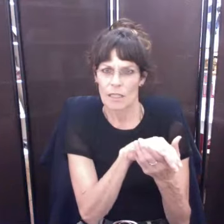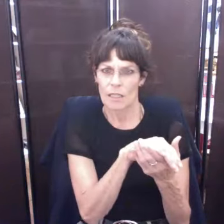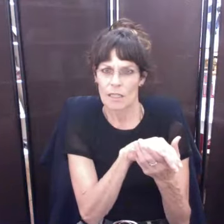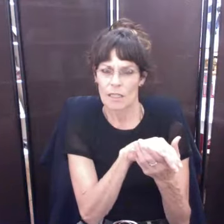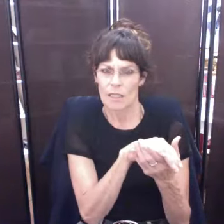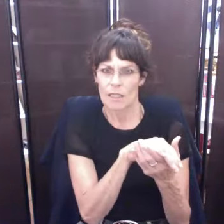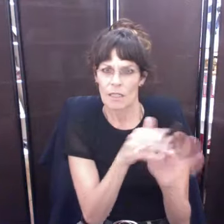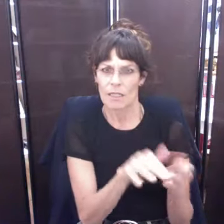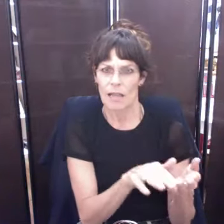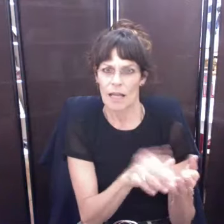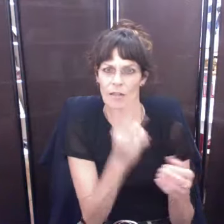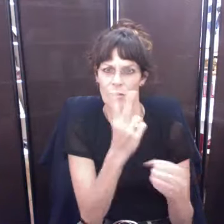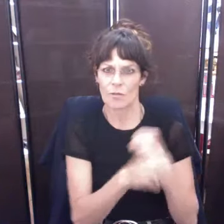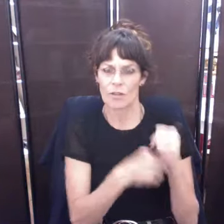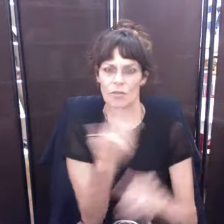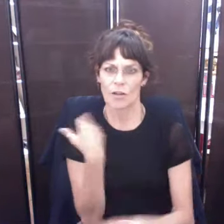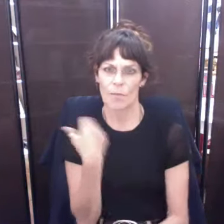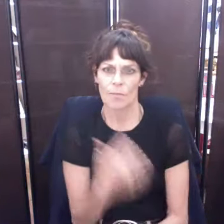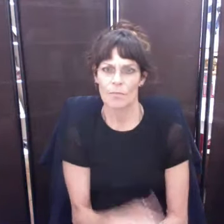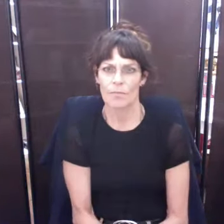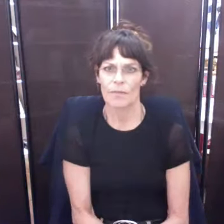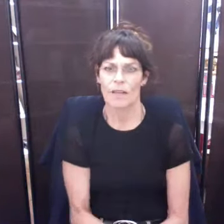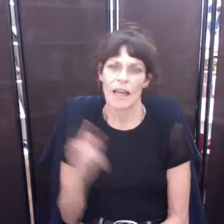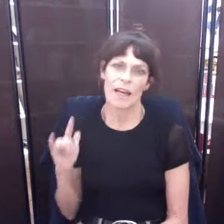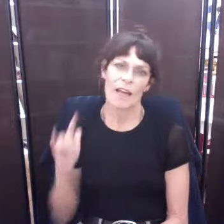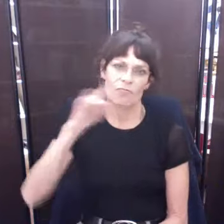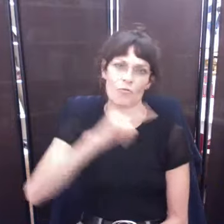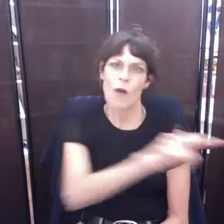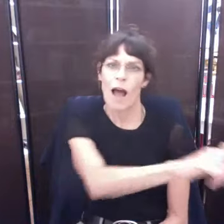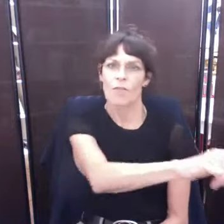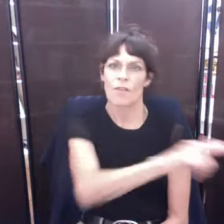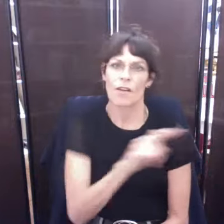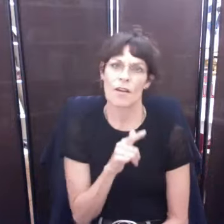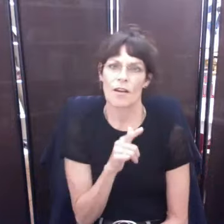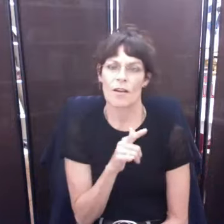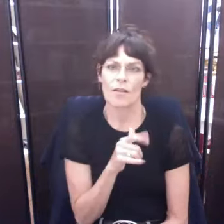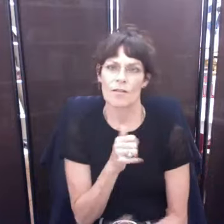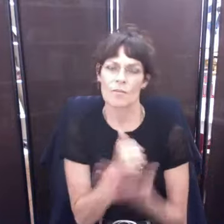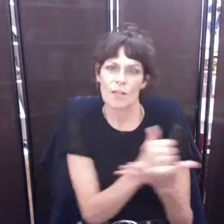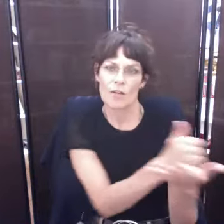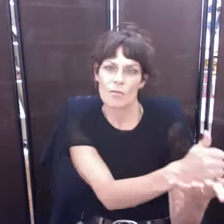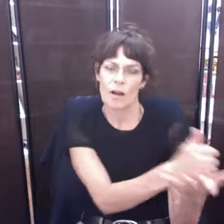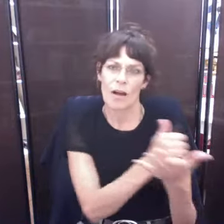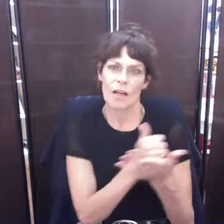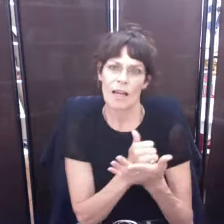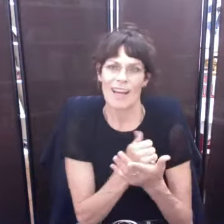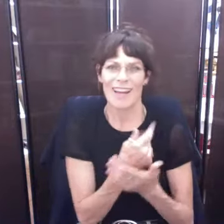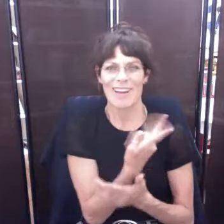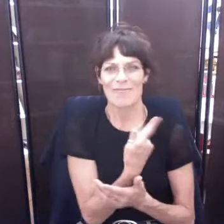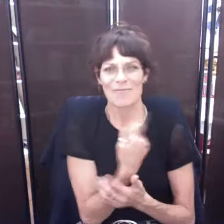died 2 years ago. And I flew out there to be her rock. And the first thing we did is we went to a meeting. See,